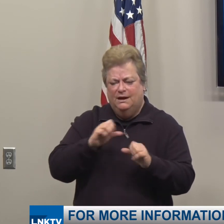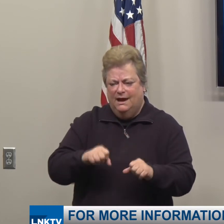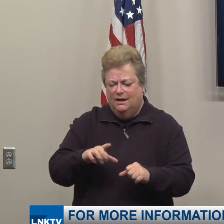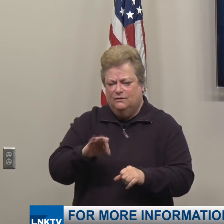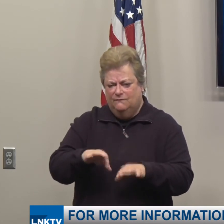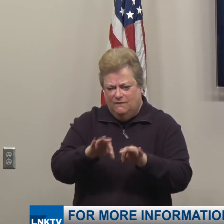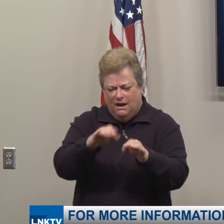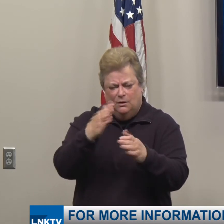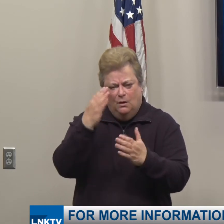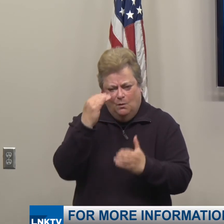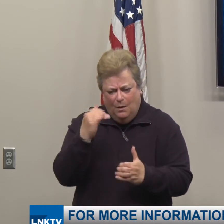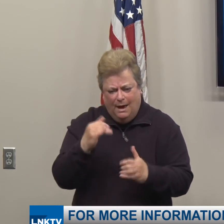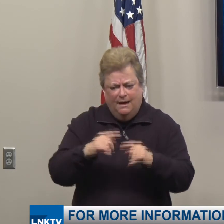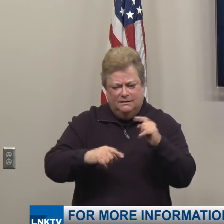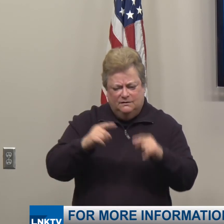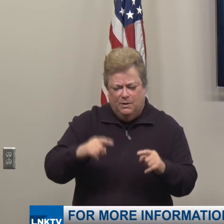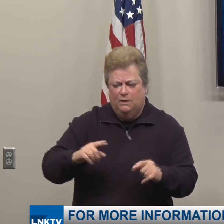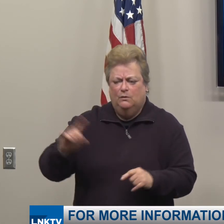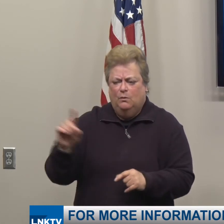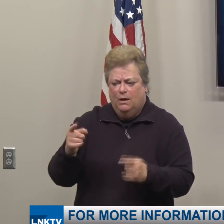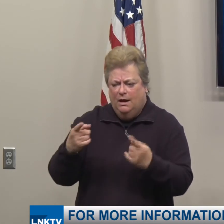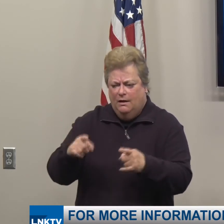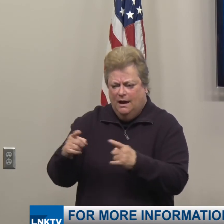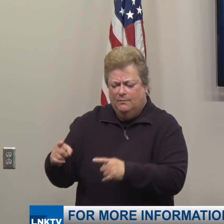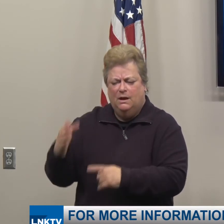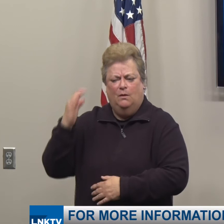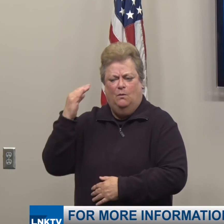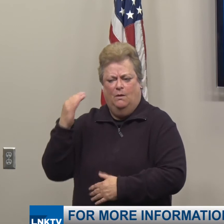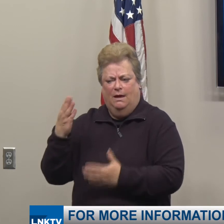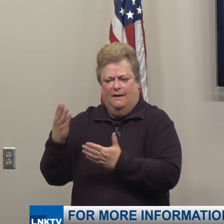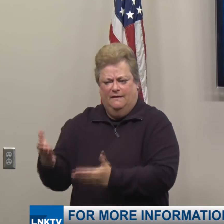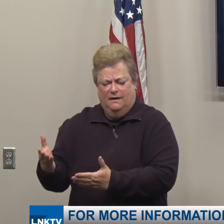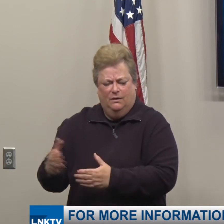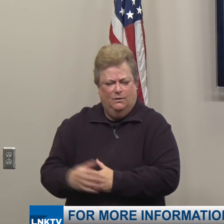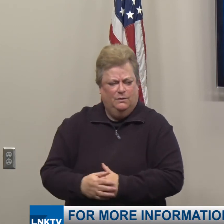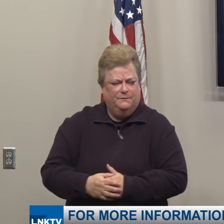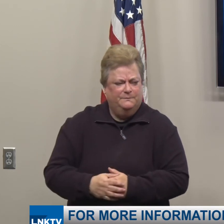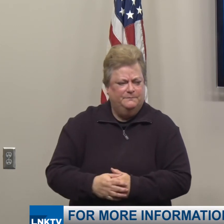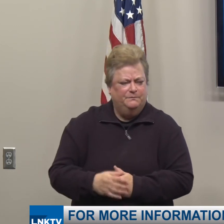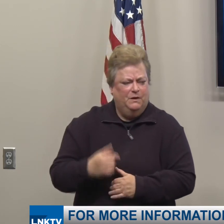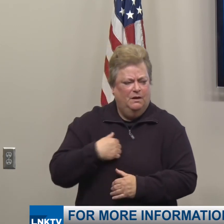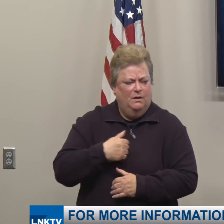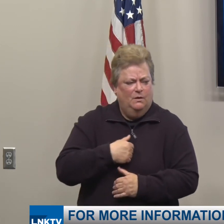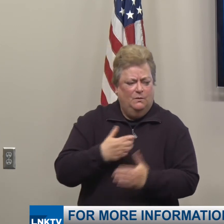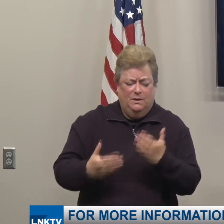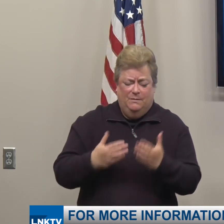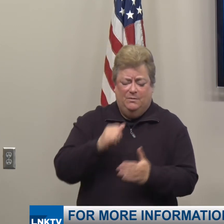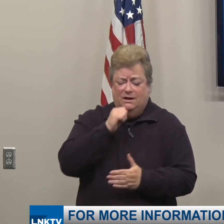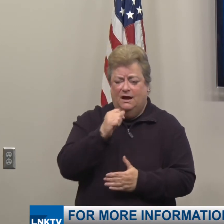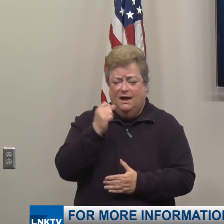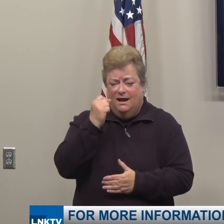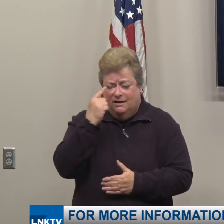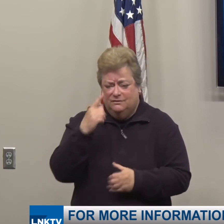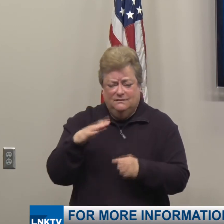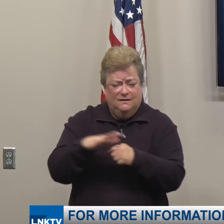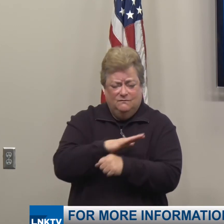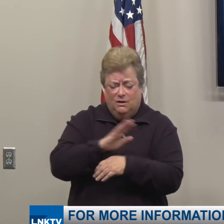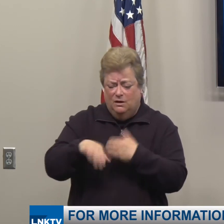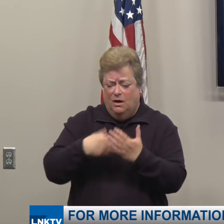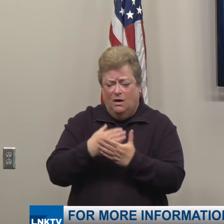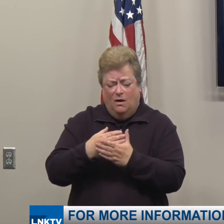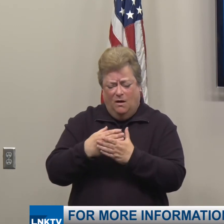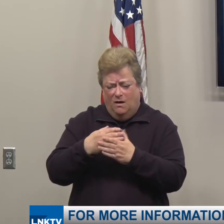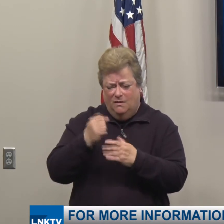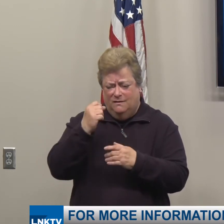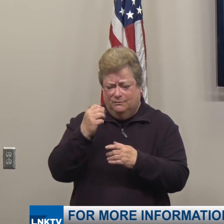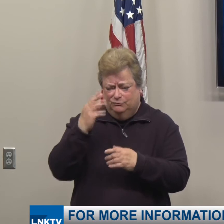are, where they are, and why they exist. While we may never fully understand all of the reasons for these disparities, there are